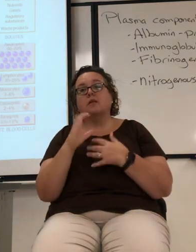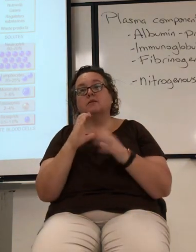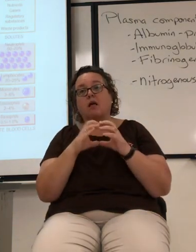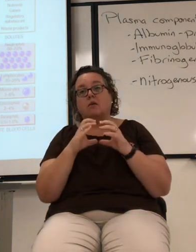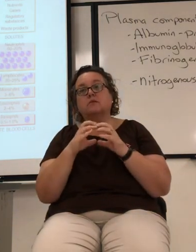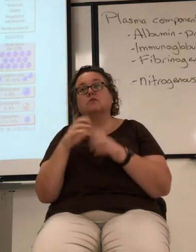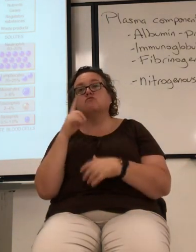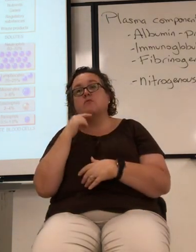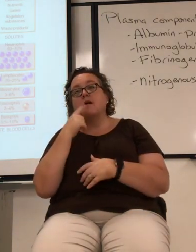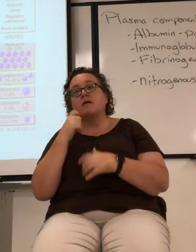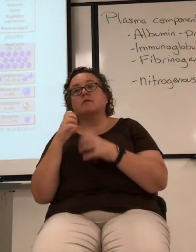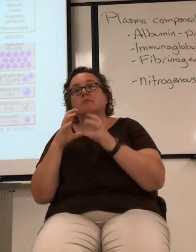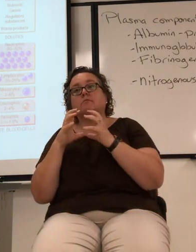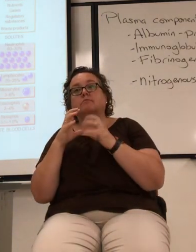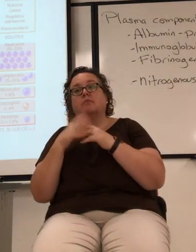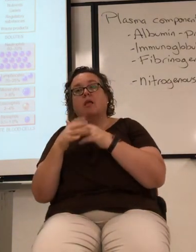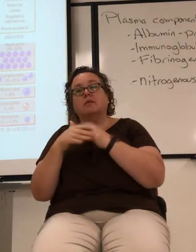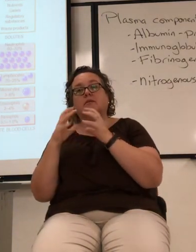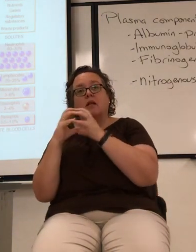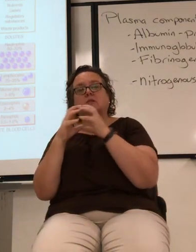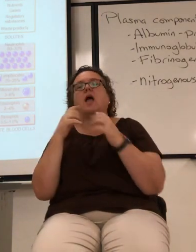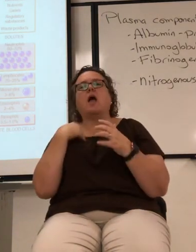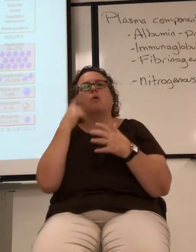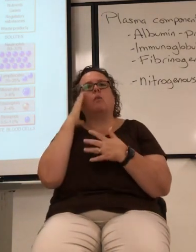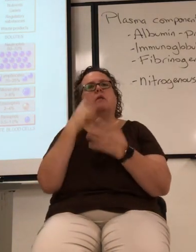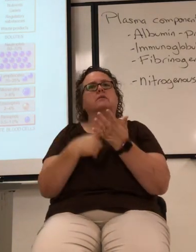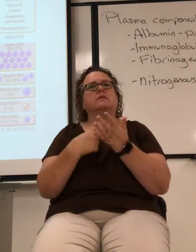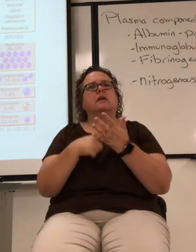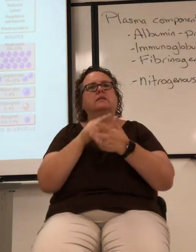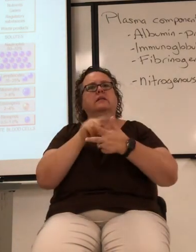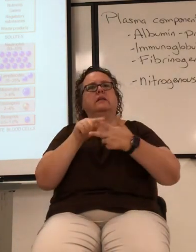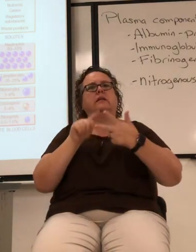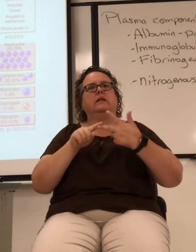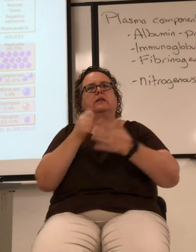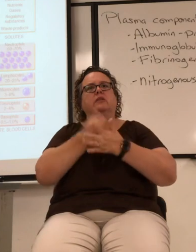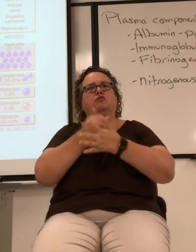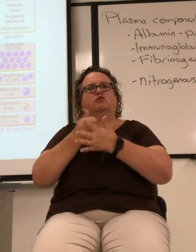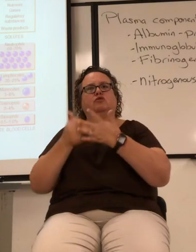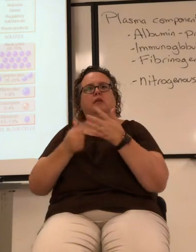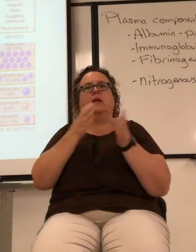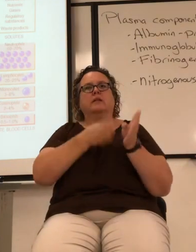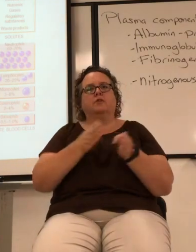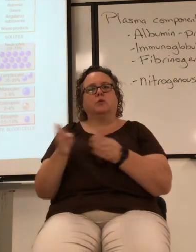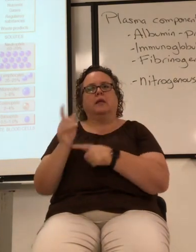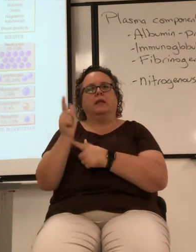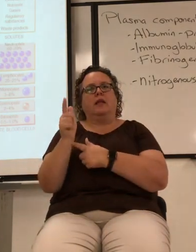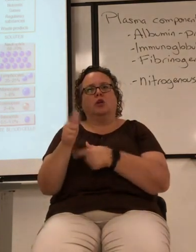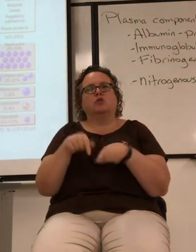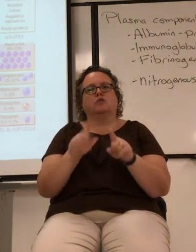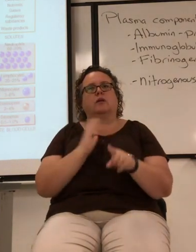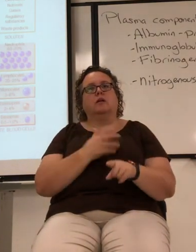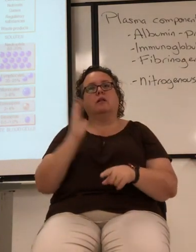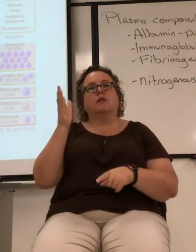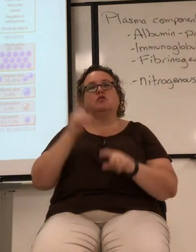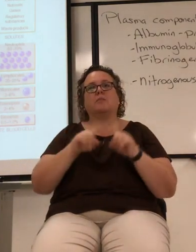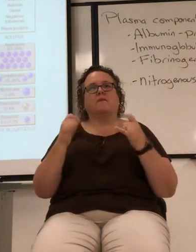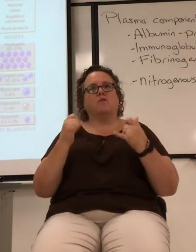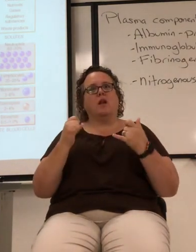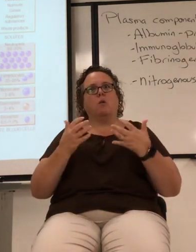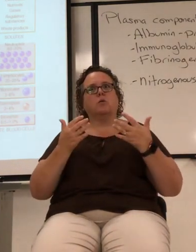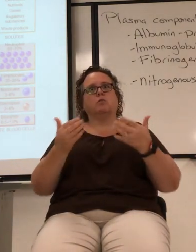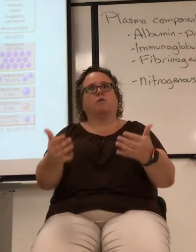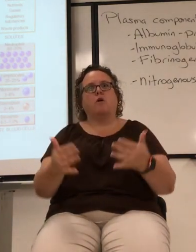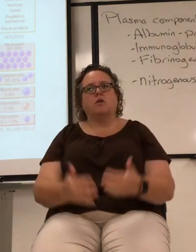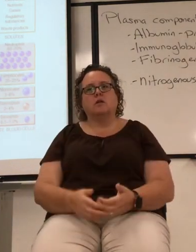these individually later in the lecture. For now, I just want to move forward